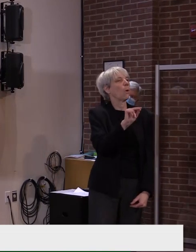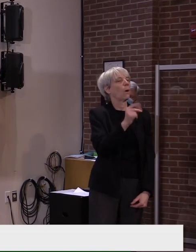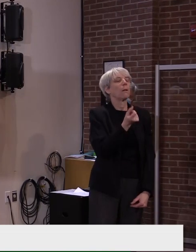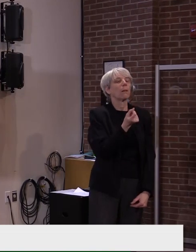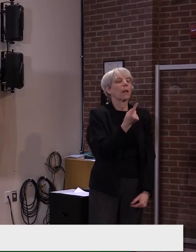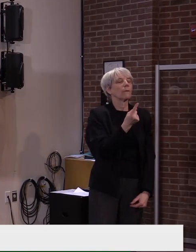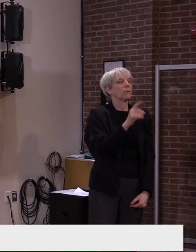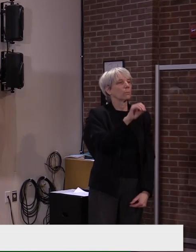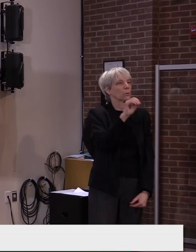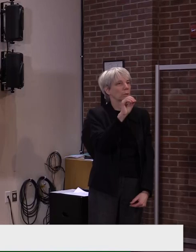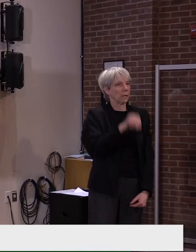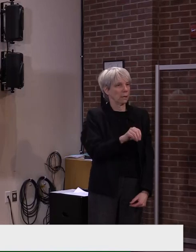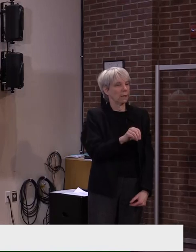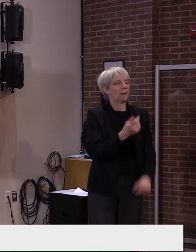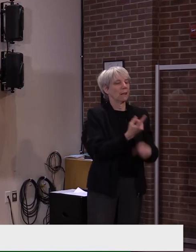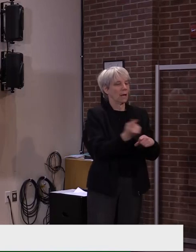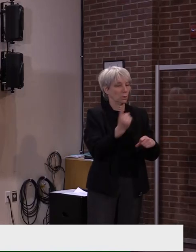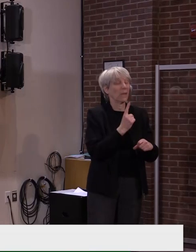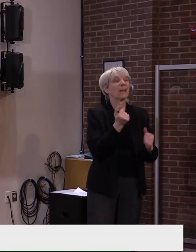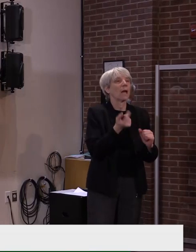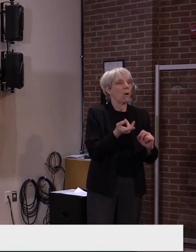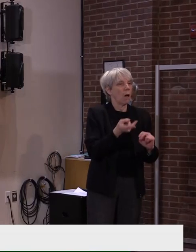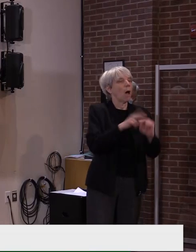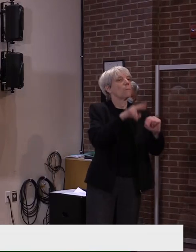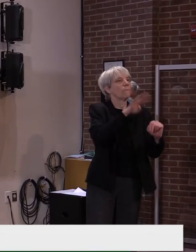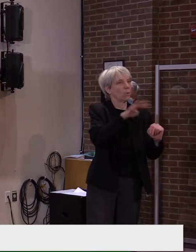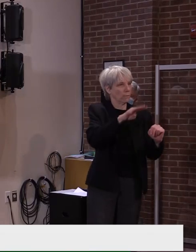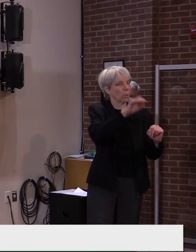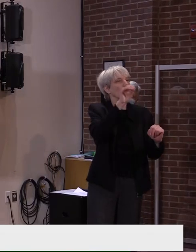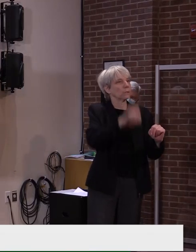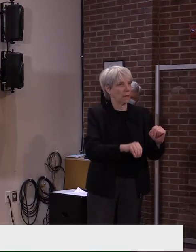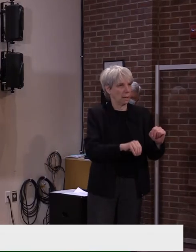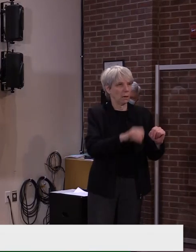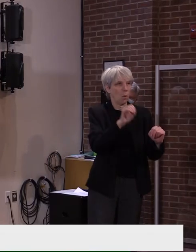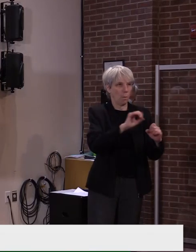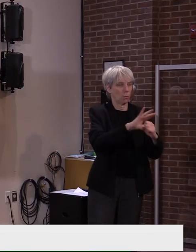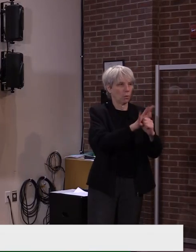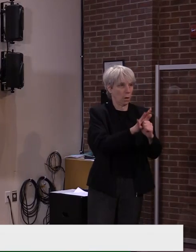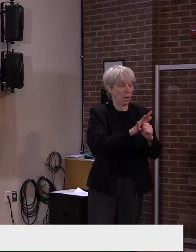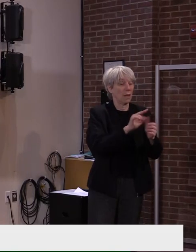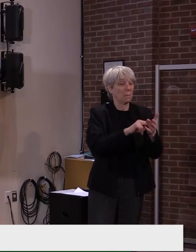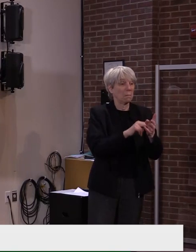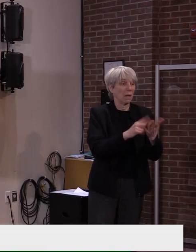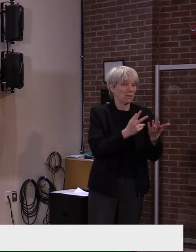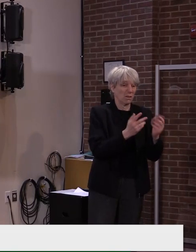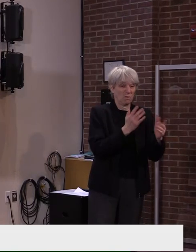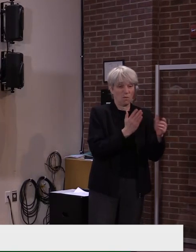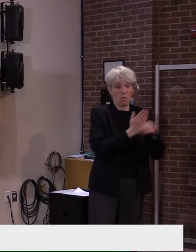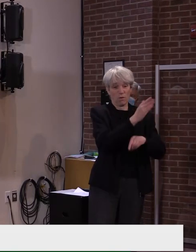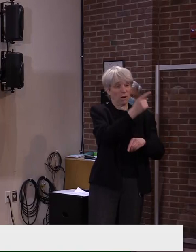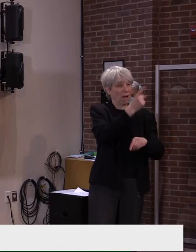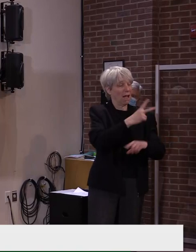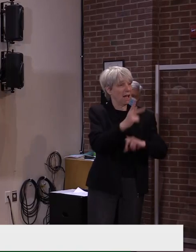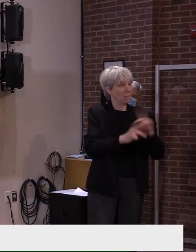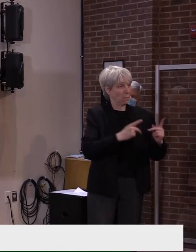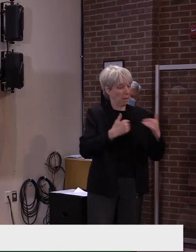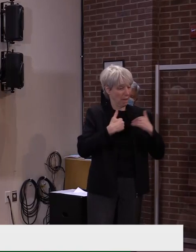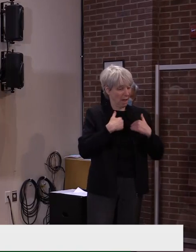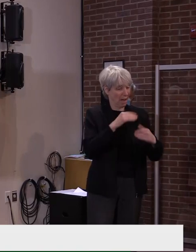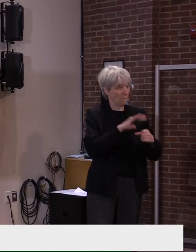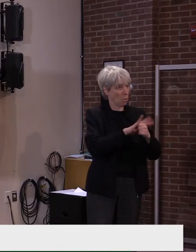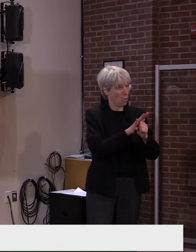the 44% range. So there's still plenty of opportunity for us to use these older monoclonal